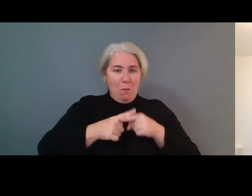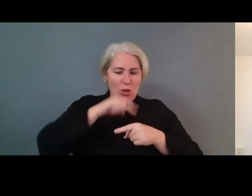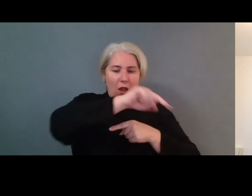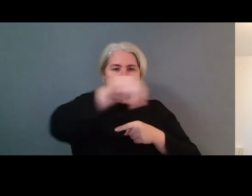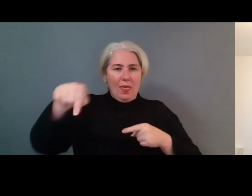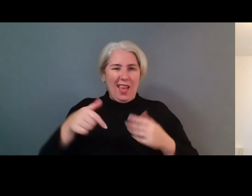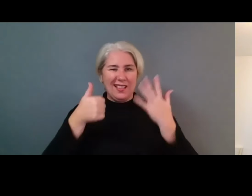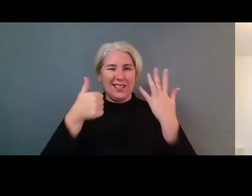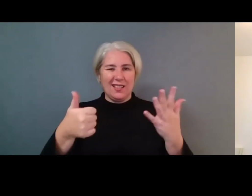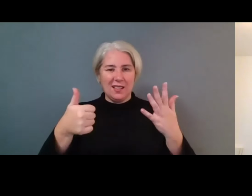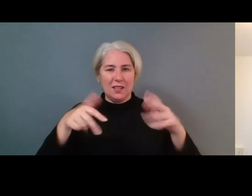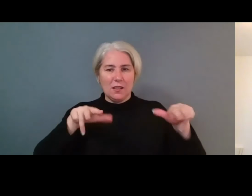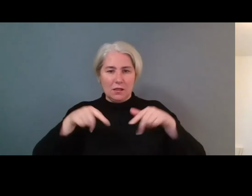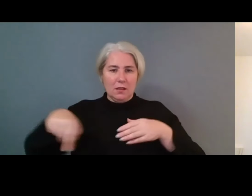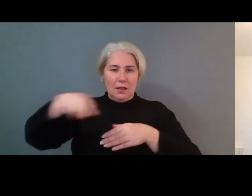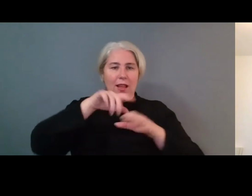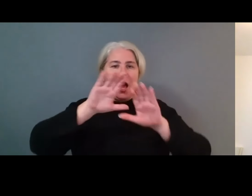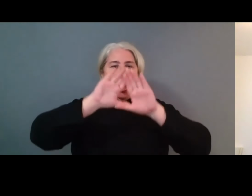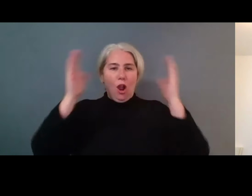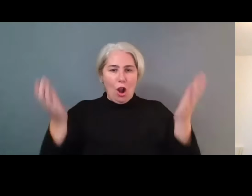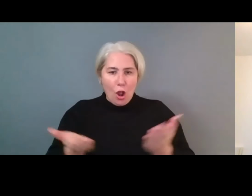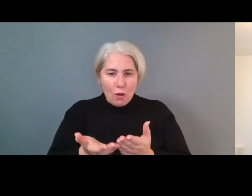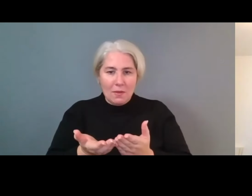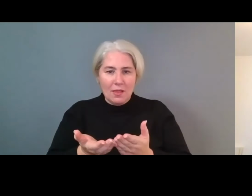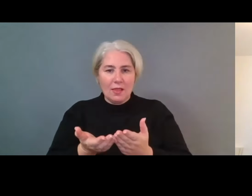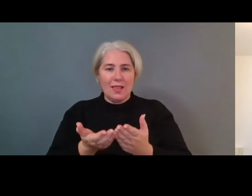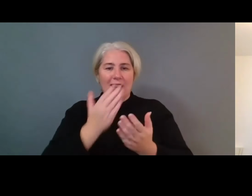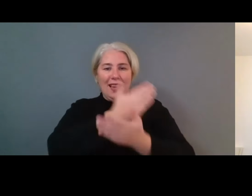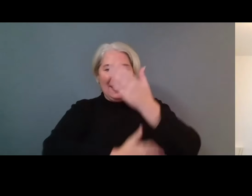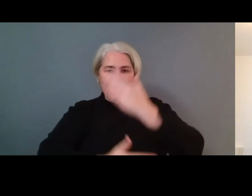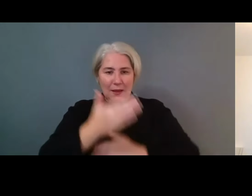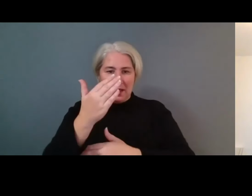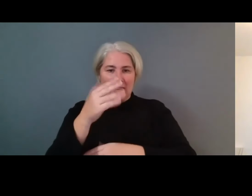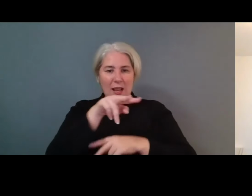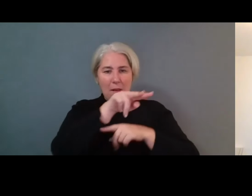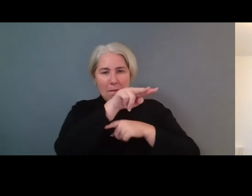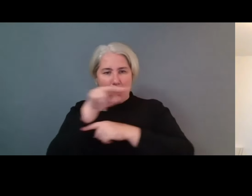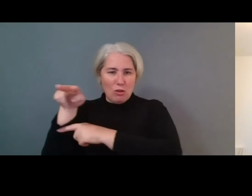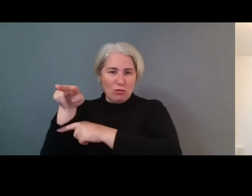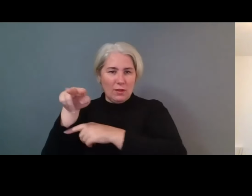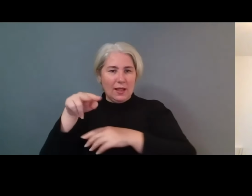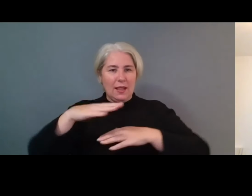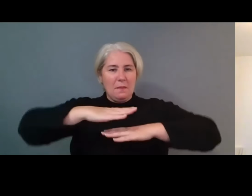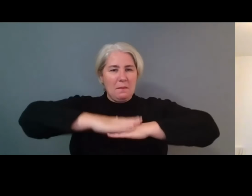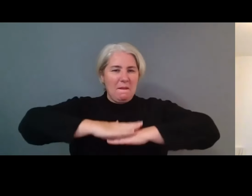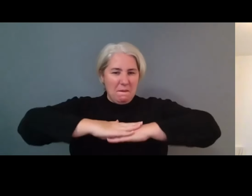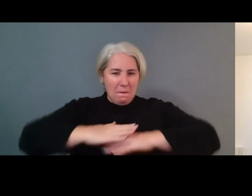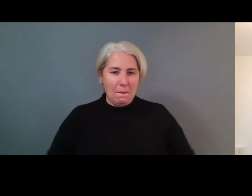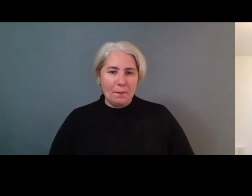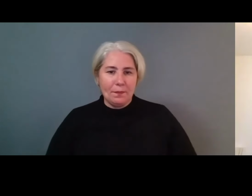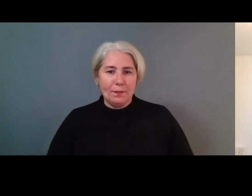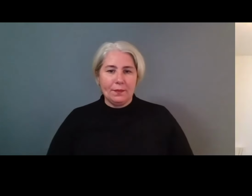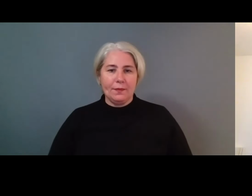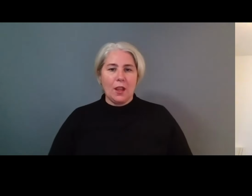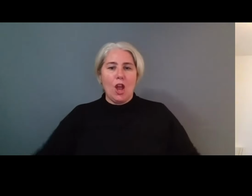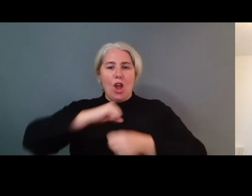global disability monitor platform. It was called COVID-19 Disability Rights Monitor.